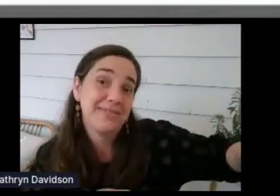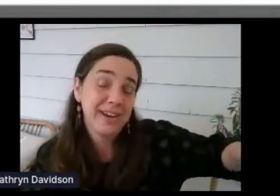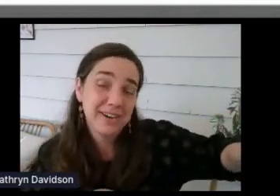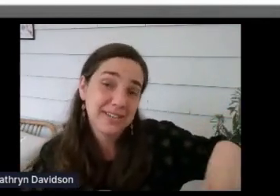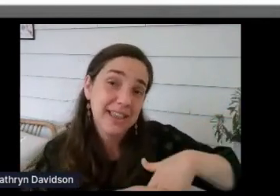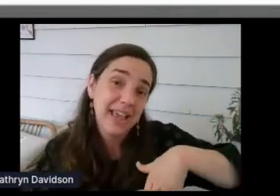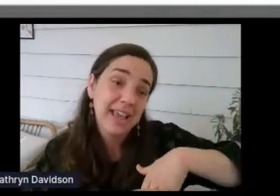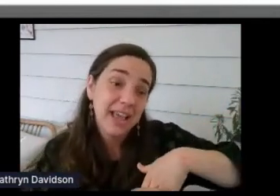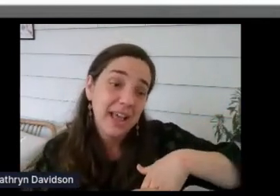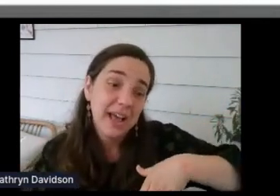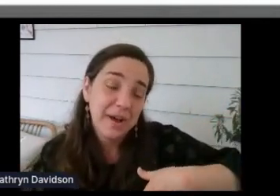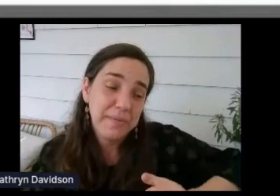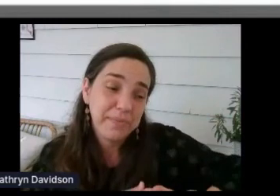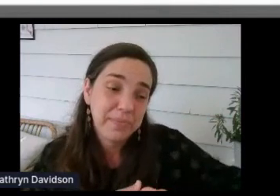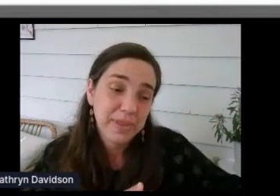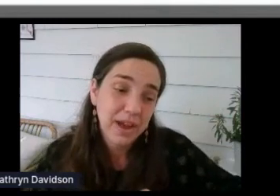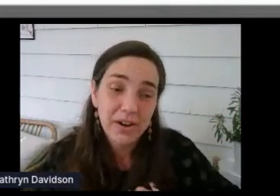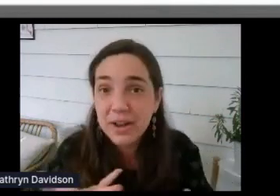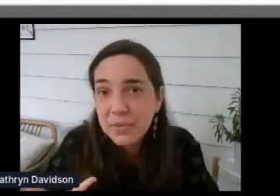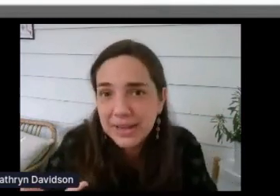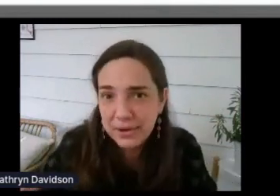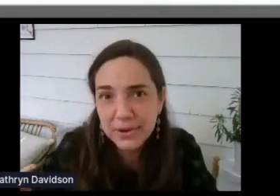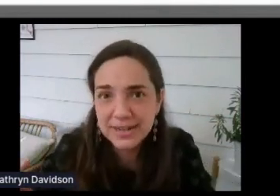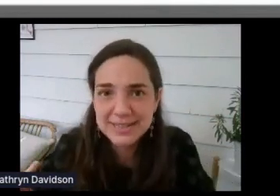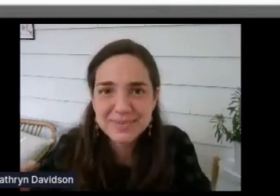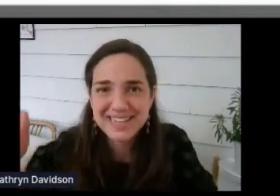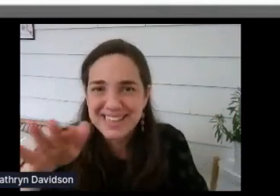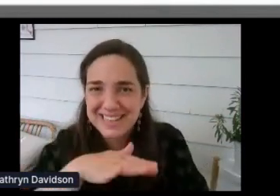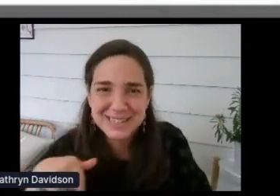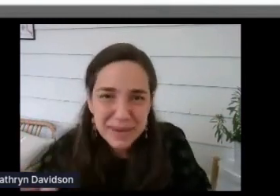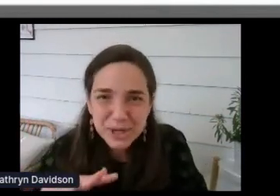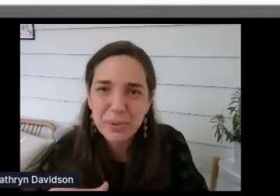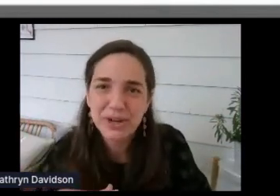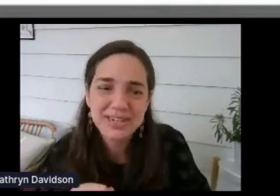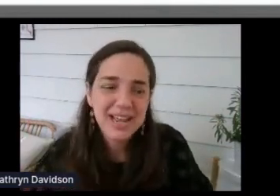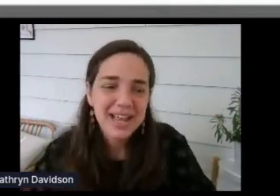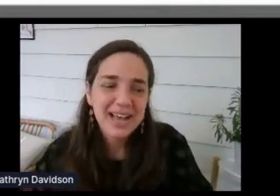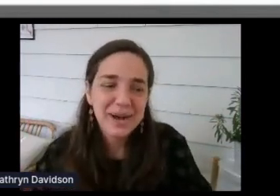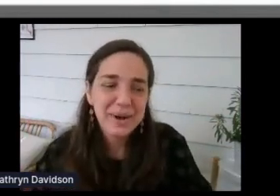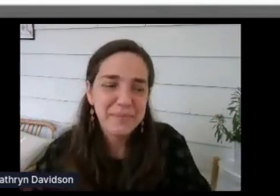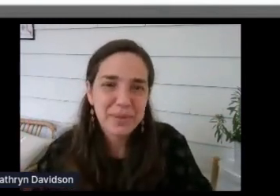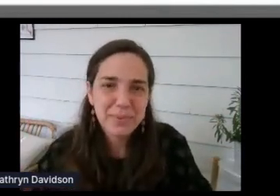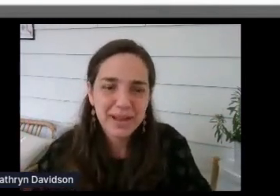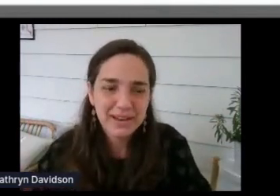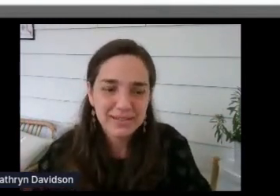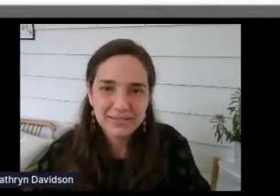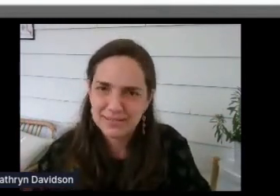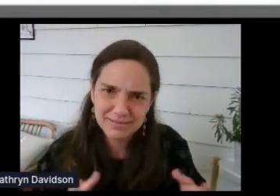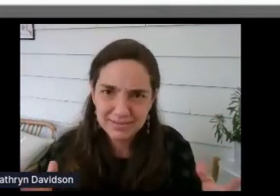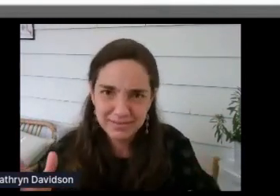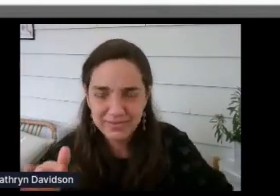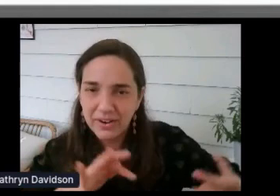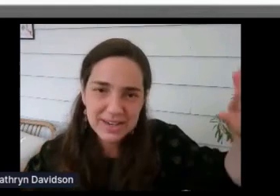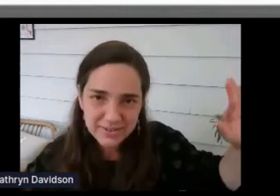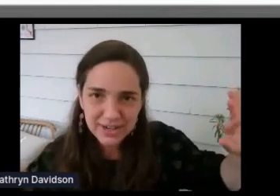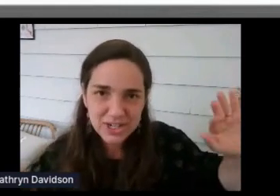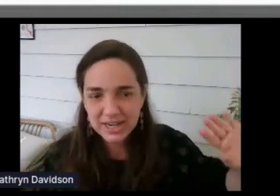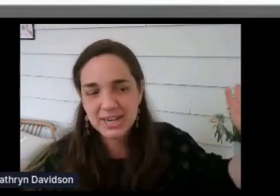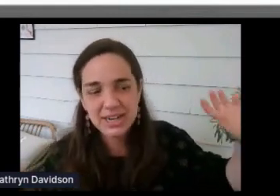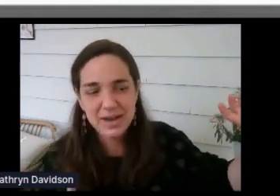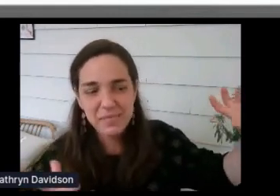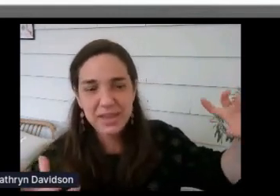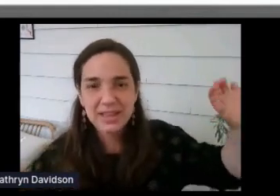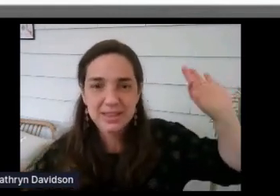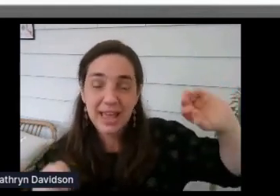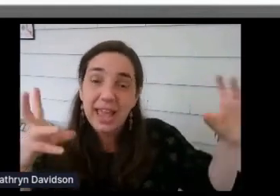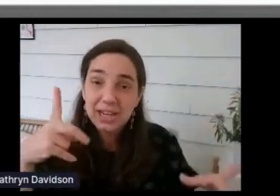of classifiers, and they are equally good in some sense at the spatial part, but very